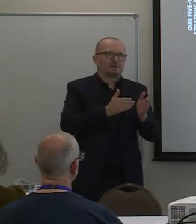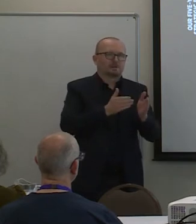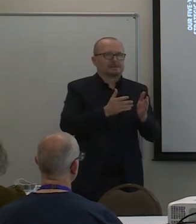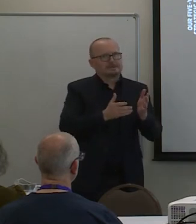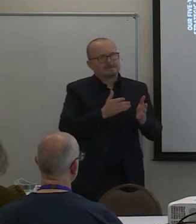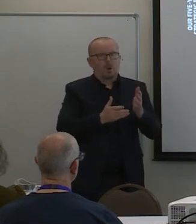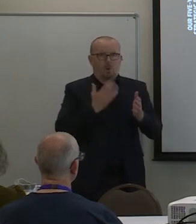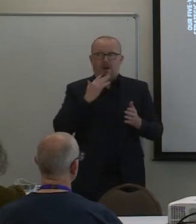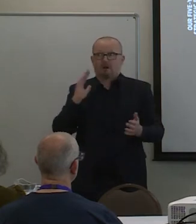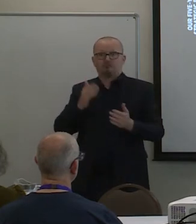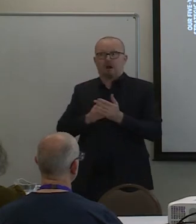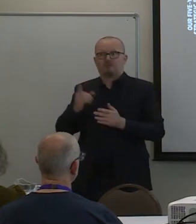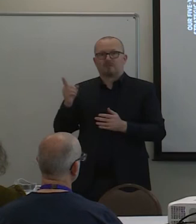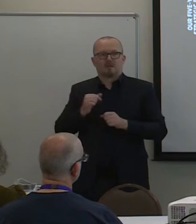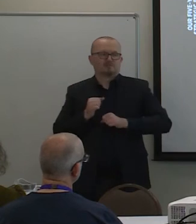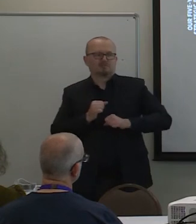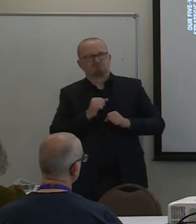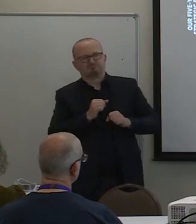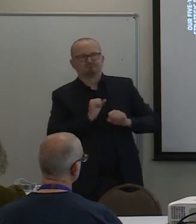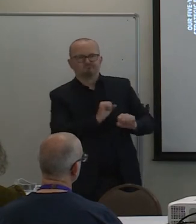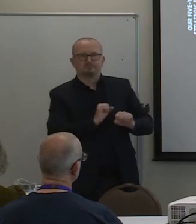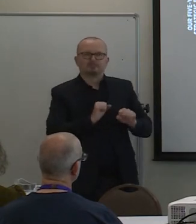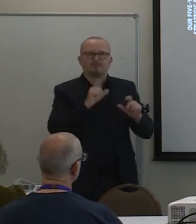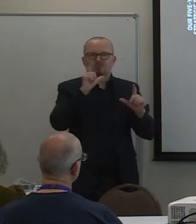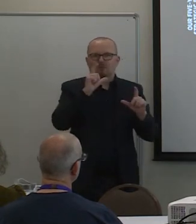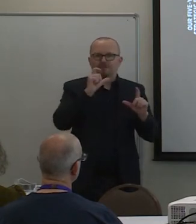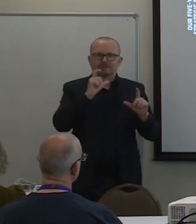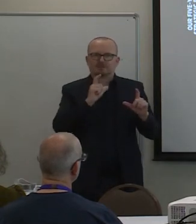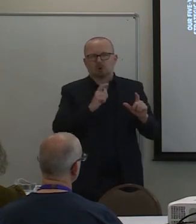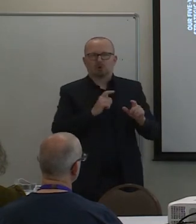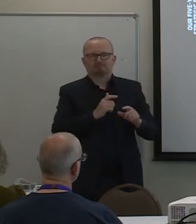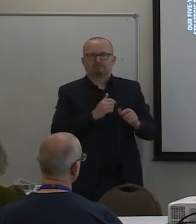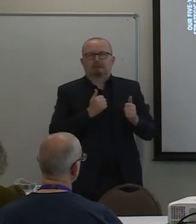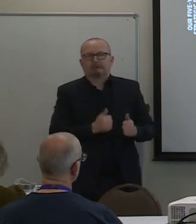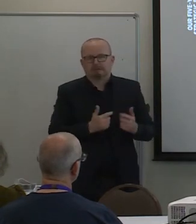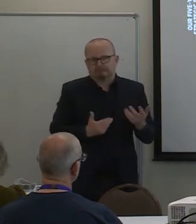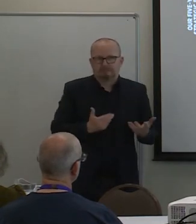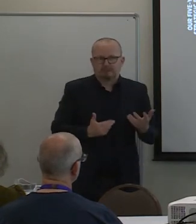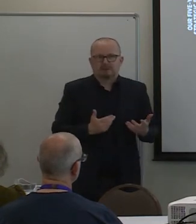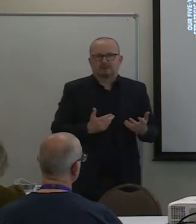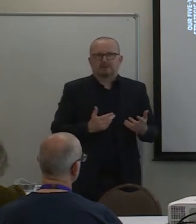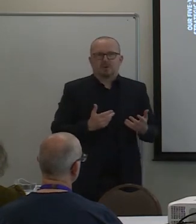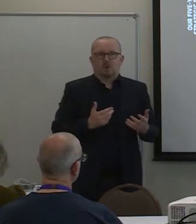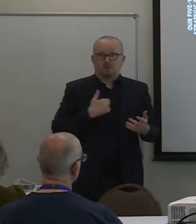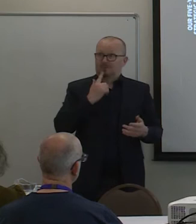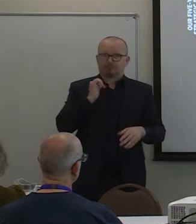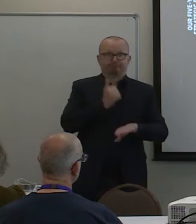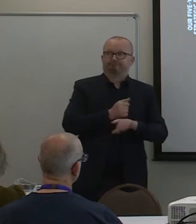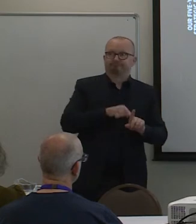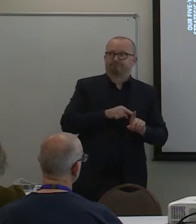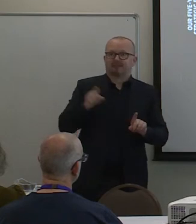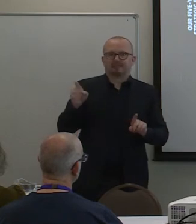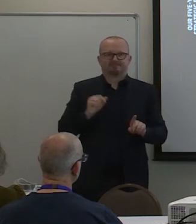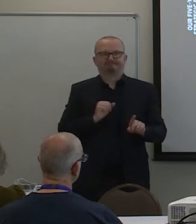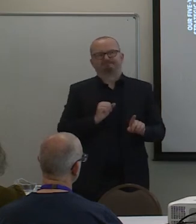there was a bit of legacy resistance in there. Some of us, we weren't really that liked when we first turned up. And in those